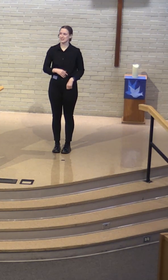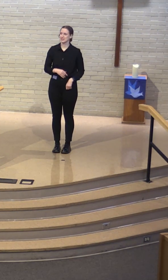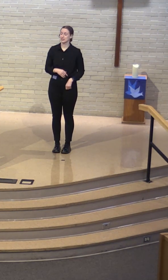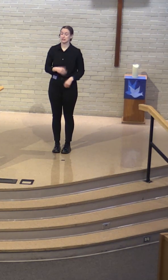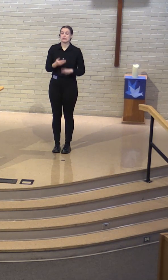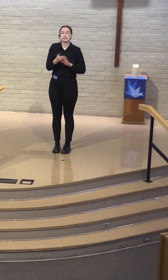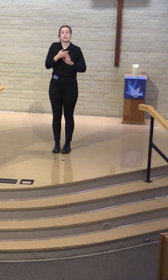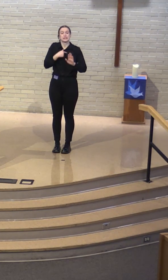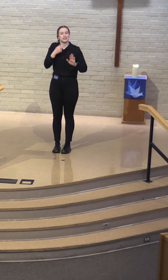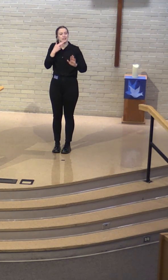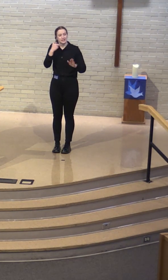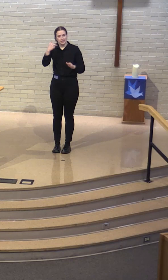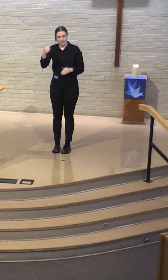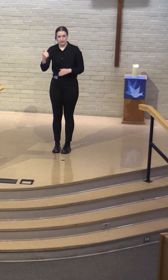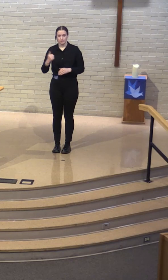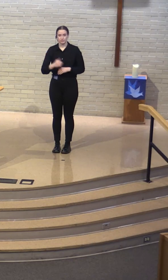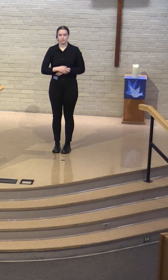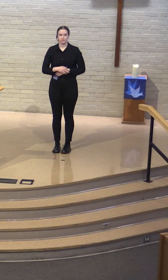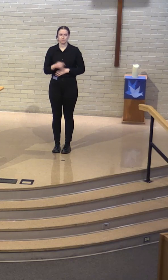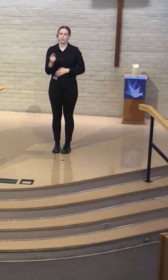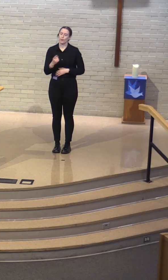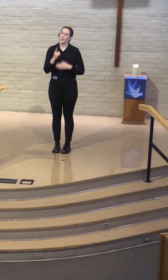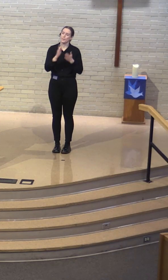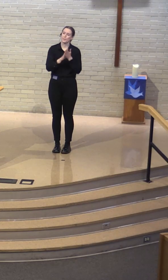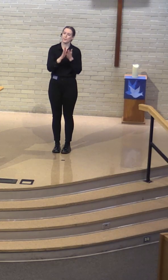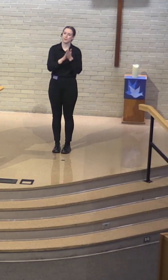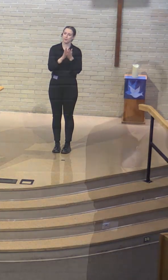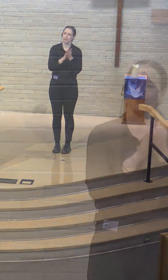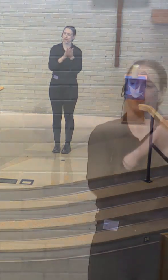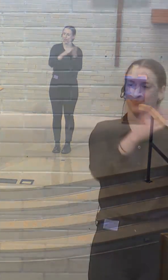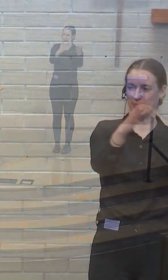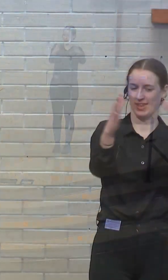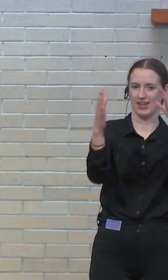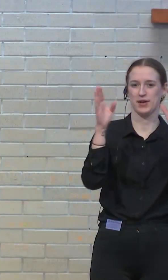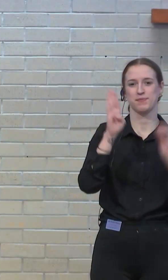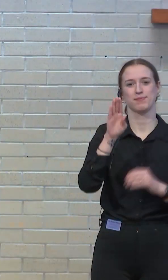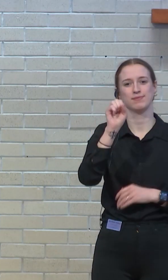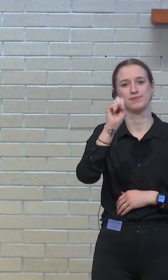my song? Can we just give a round of applause for the BSU team?